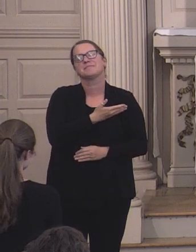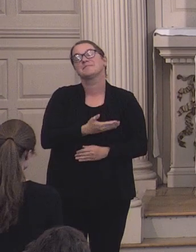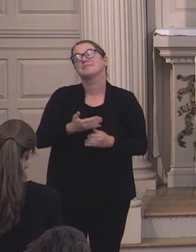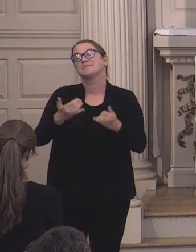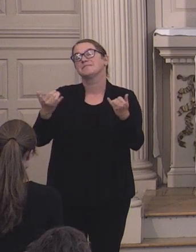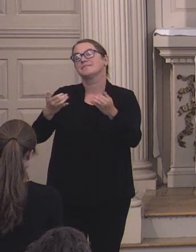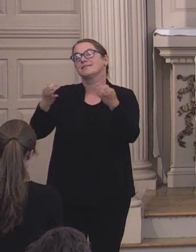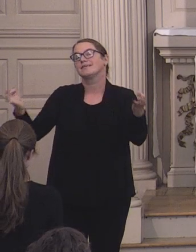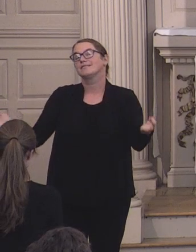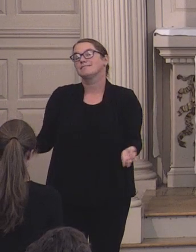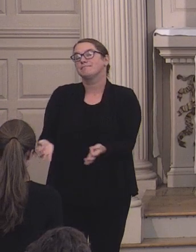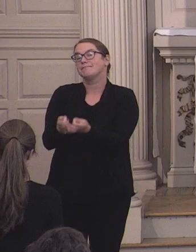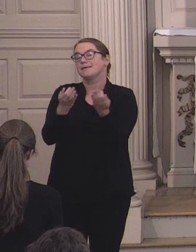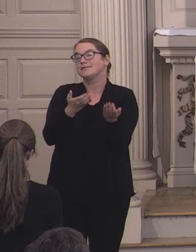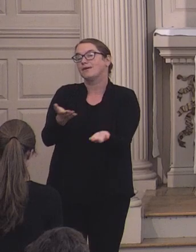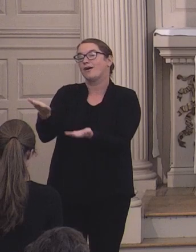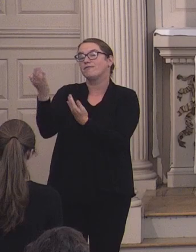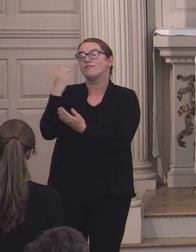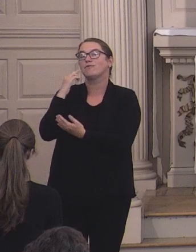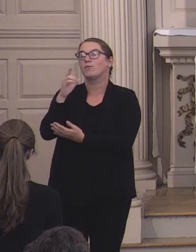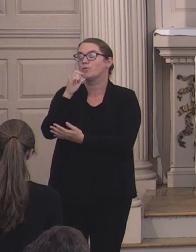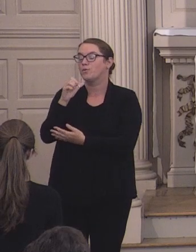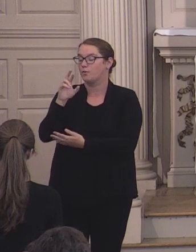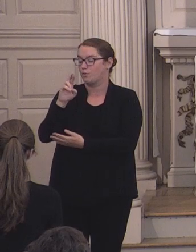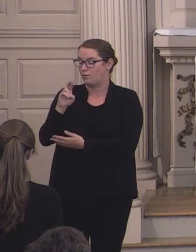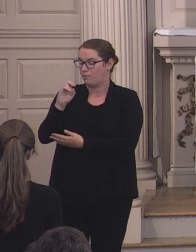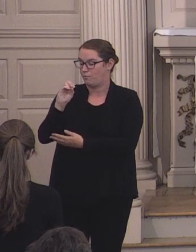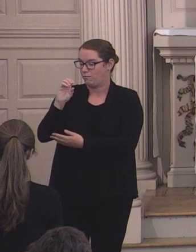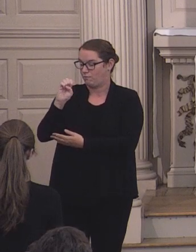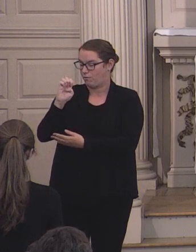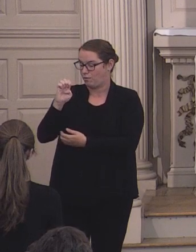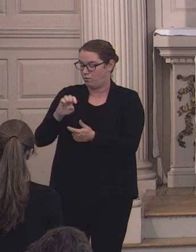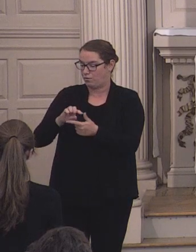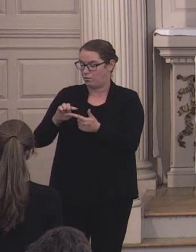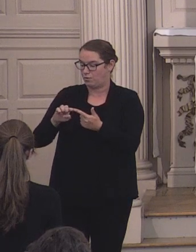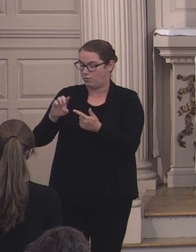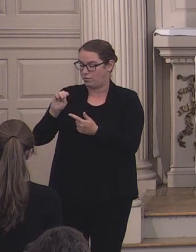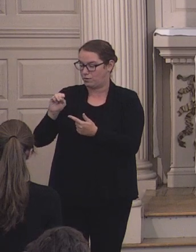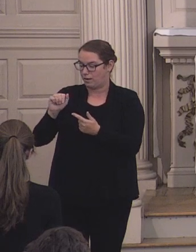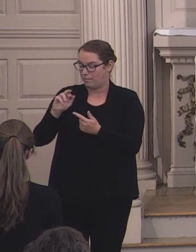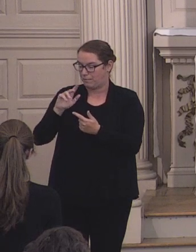This Mass is offered for us, Maria,